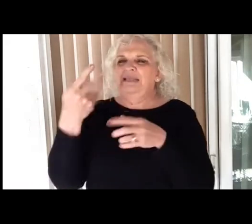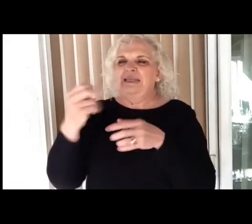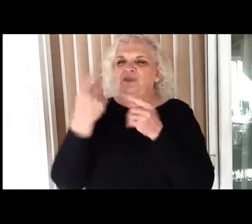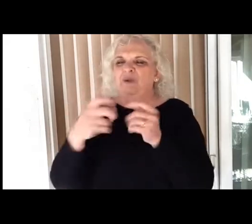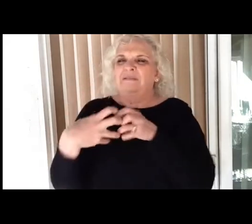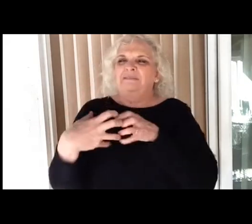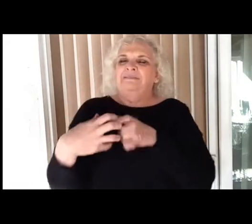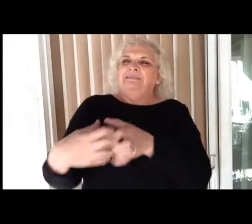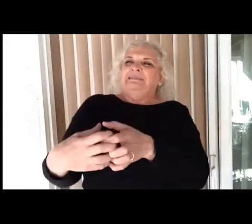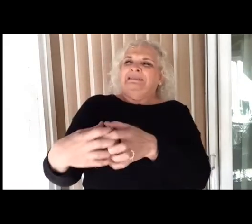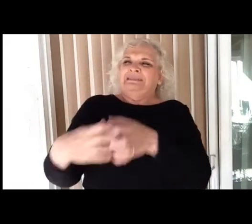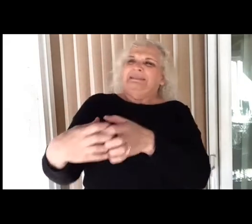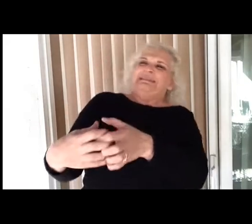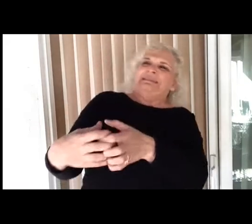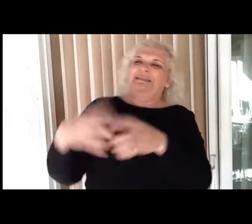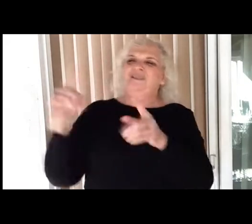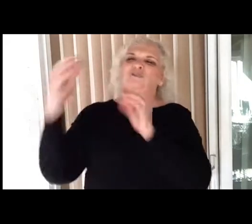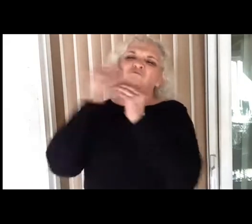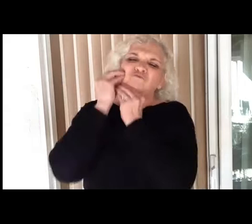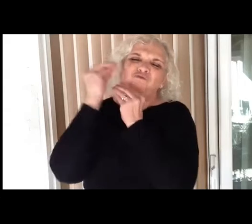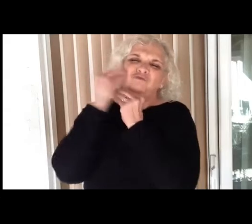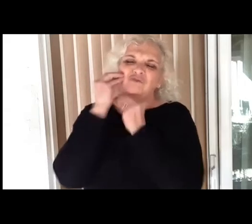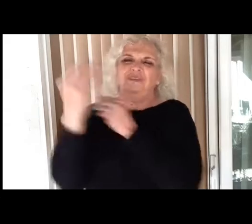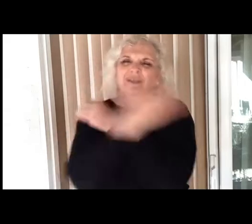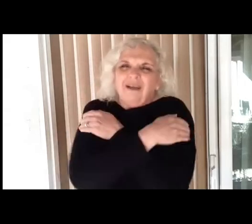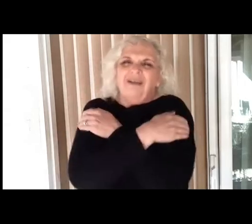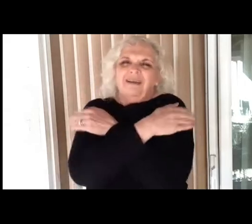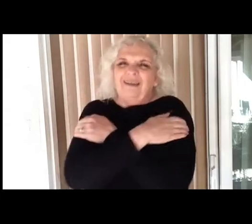then she kissed me and hugged me. And,